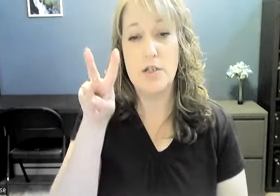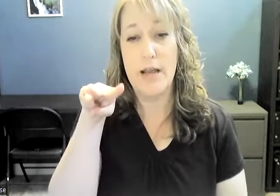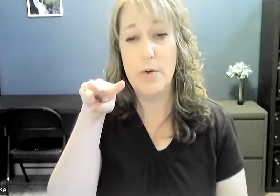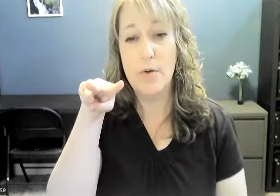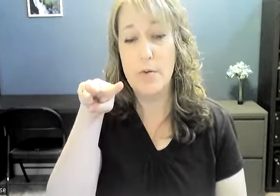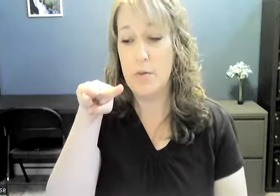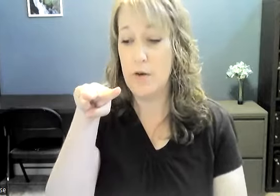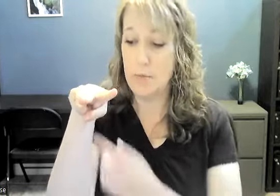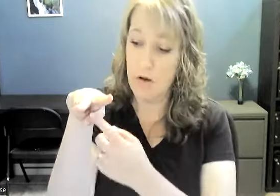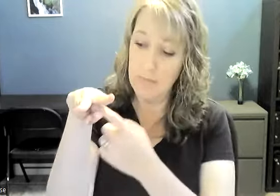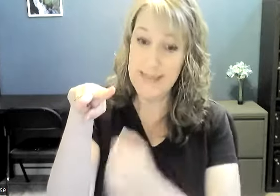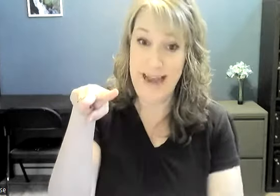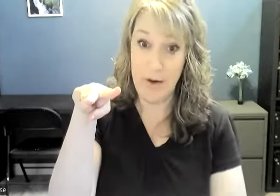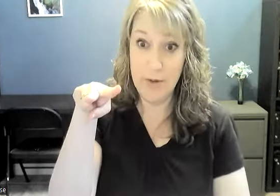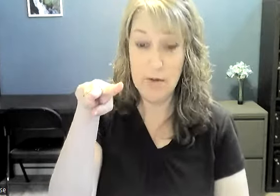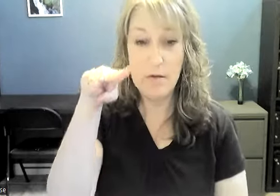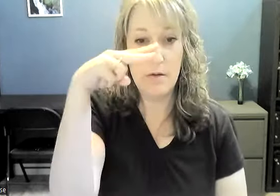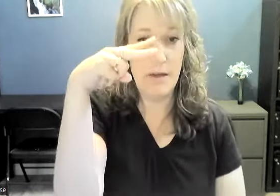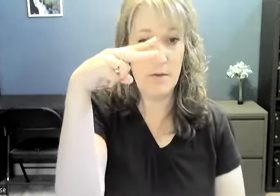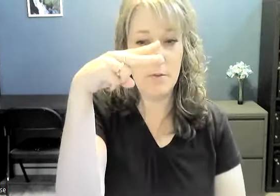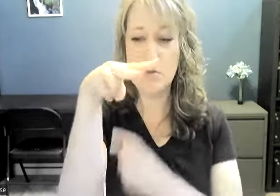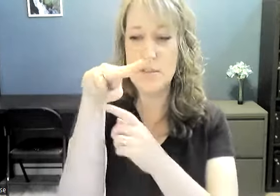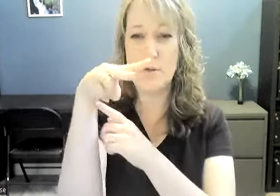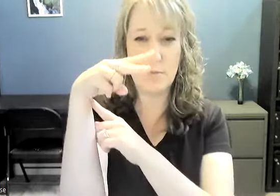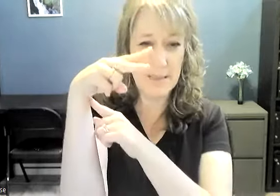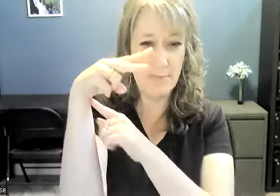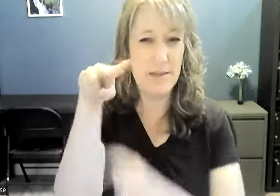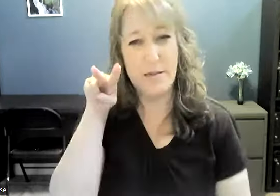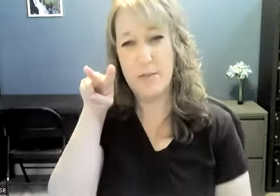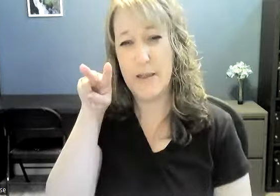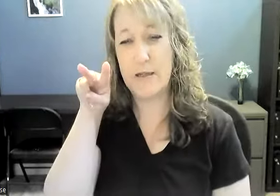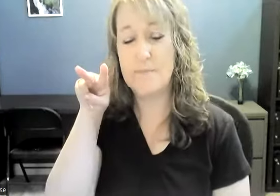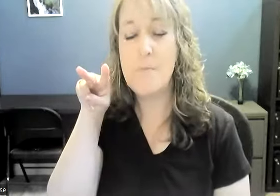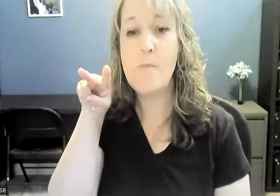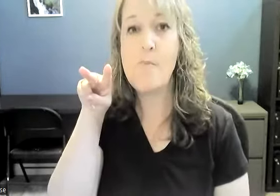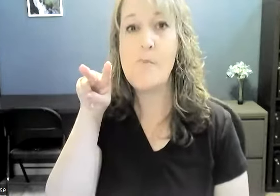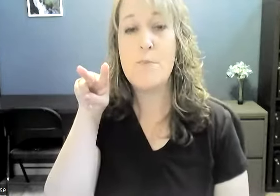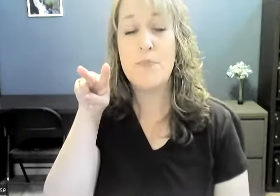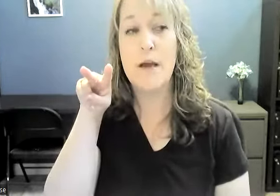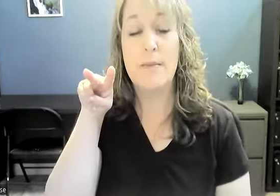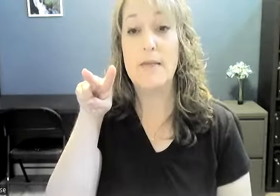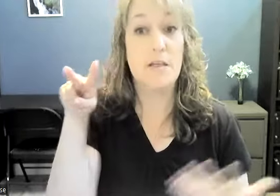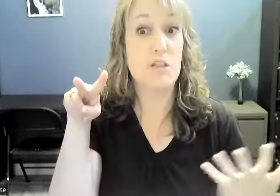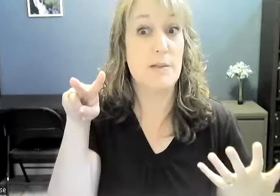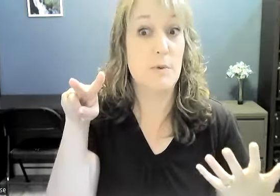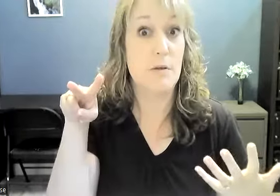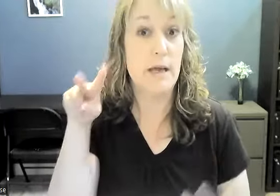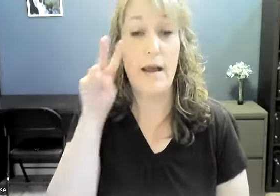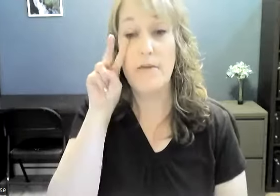shape with your palm down, and usually your wrist bends a little bit here. And then it just depends on what you're looking at. If I'm